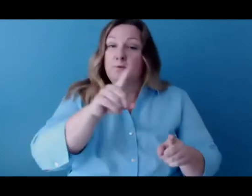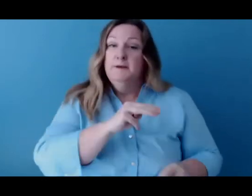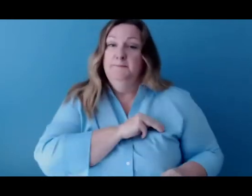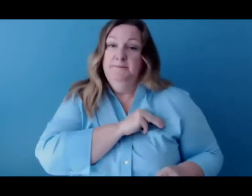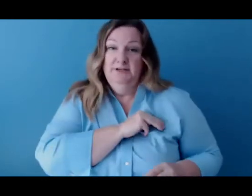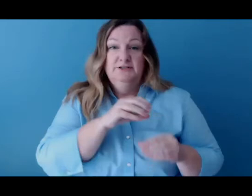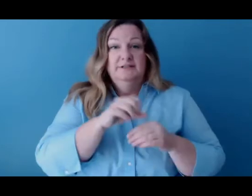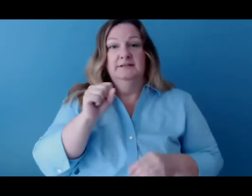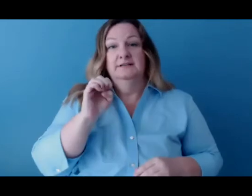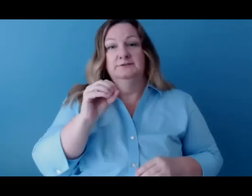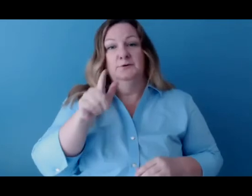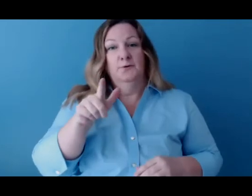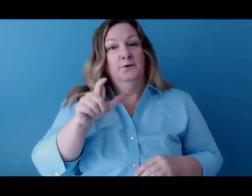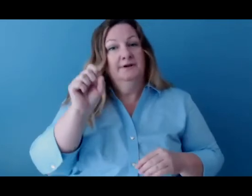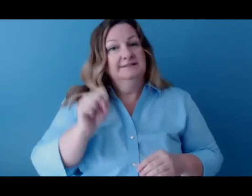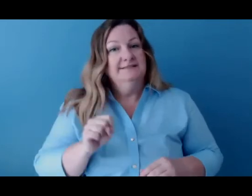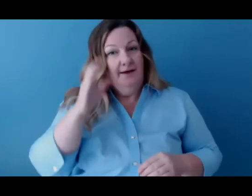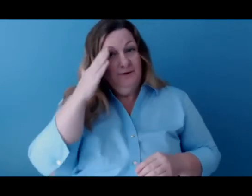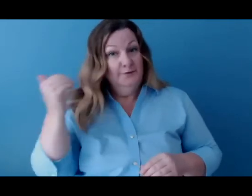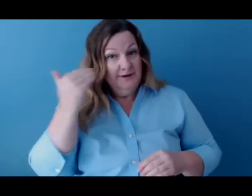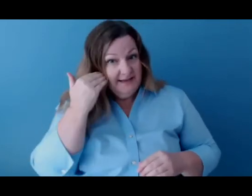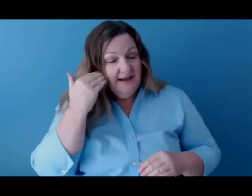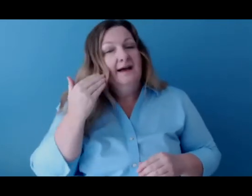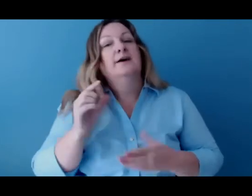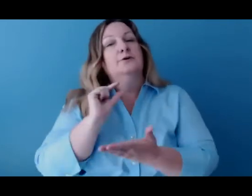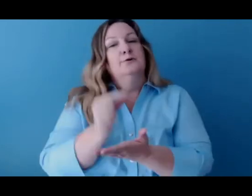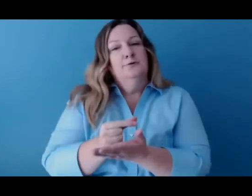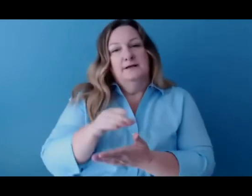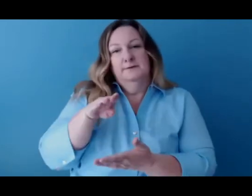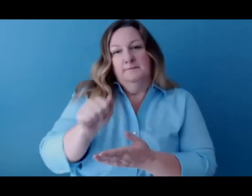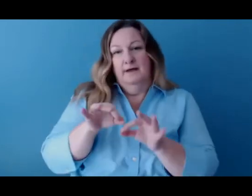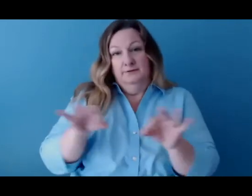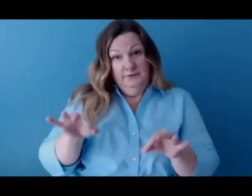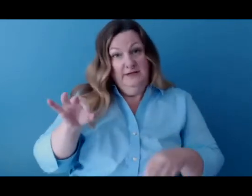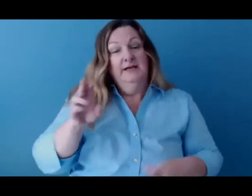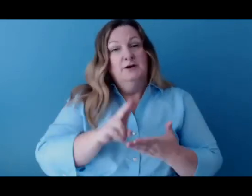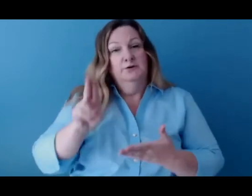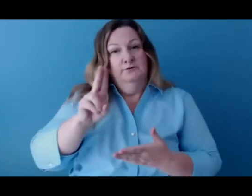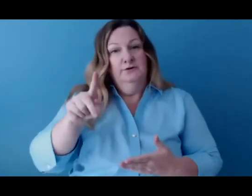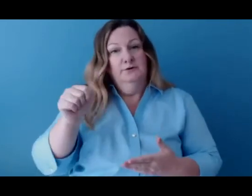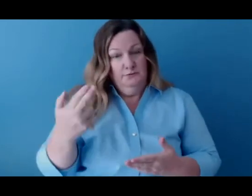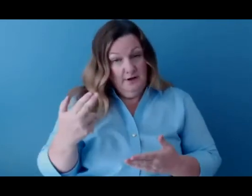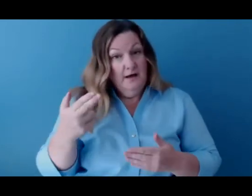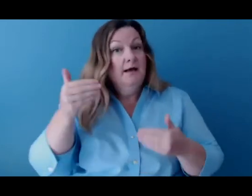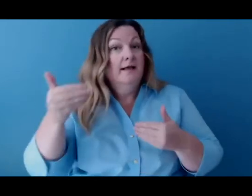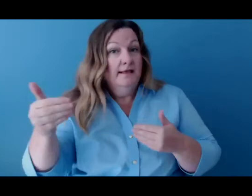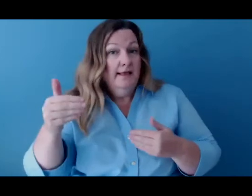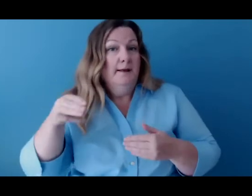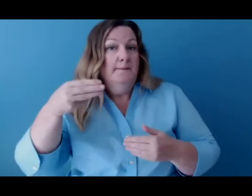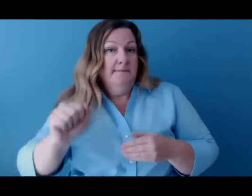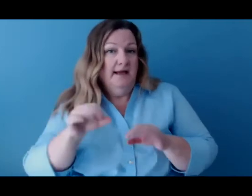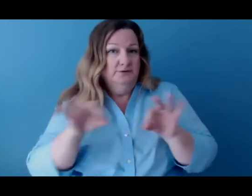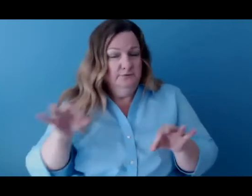in Seoul, South Korea, and finished his bachelor degree at the University of Utah and later obtained a master's in public policy